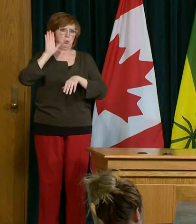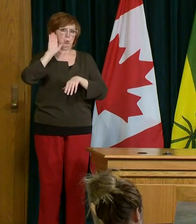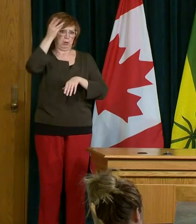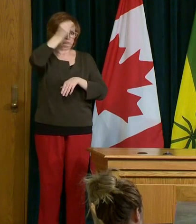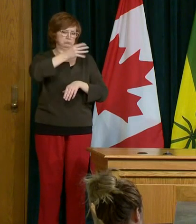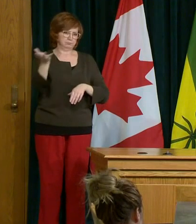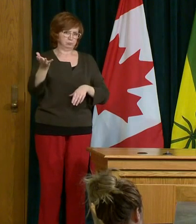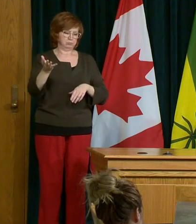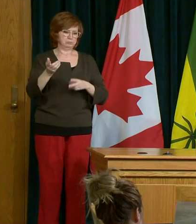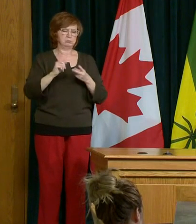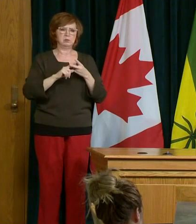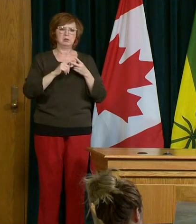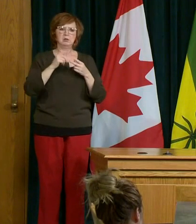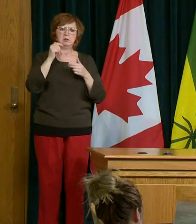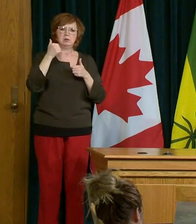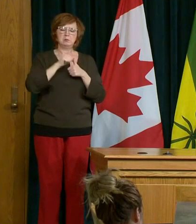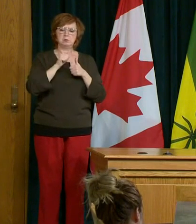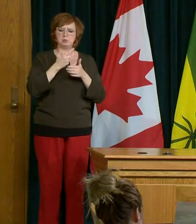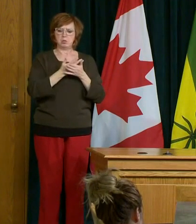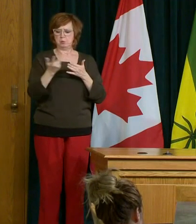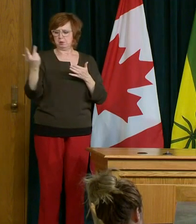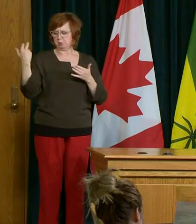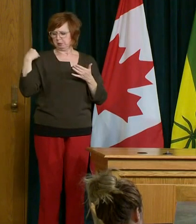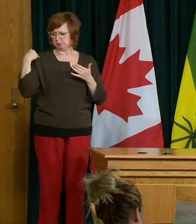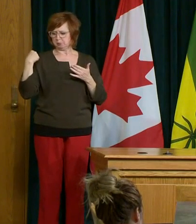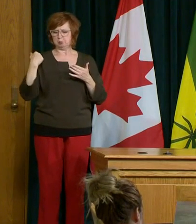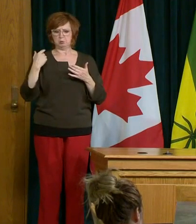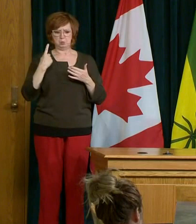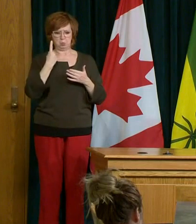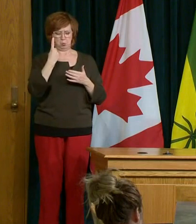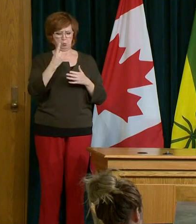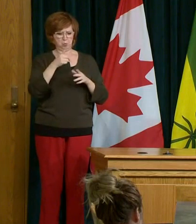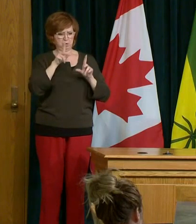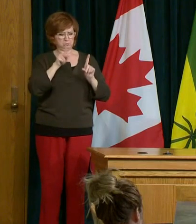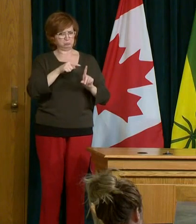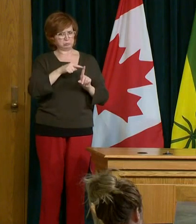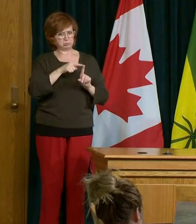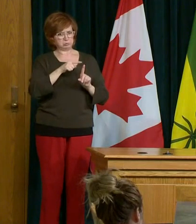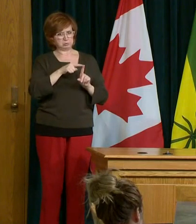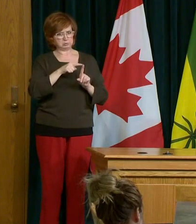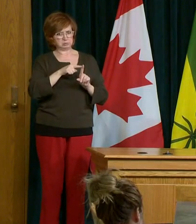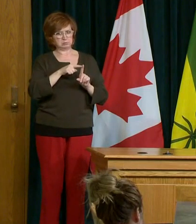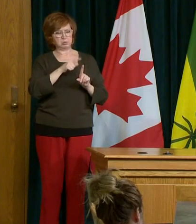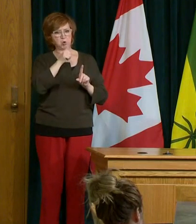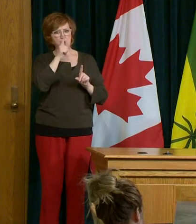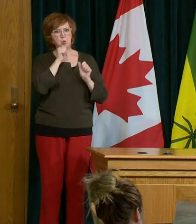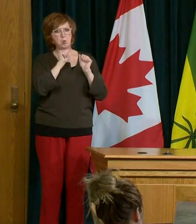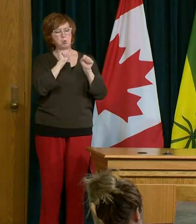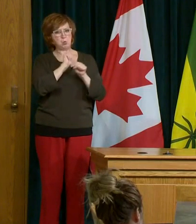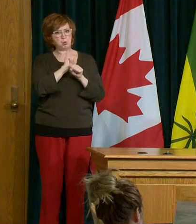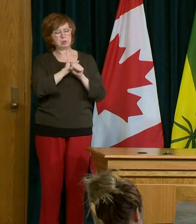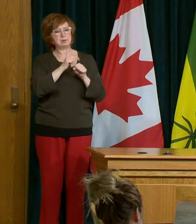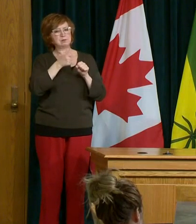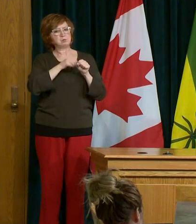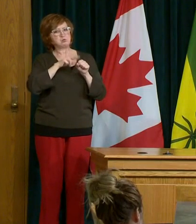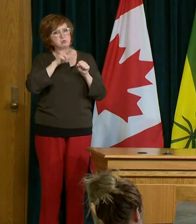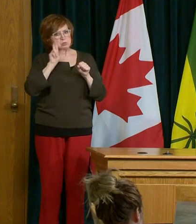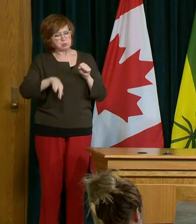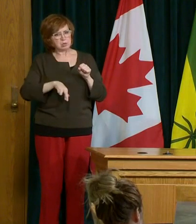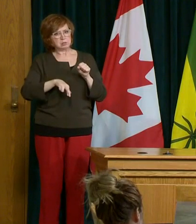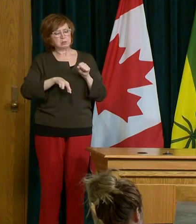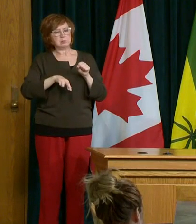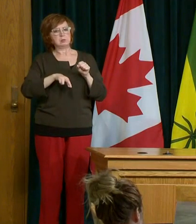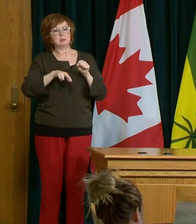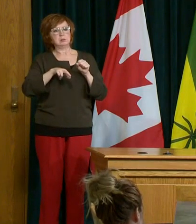know, 3 weeks ago, there was a single staff person in an assisted living facility, and that was announced as in Regina. And then there's an